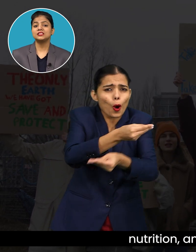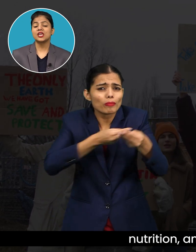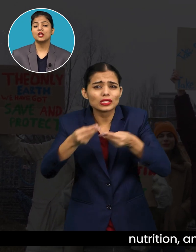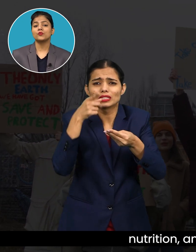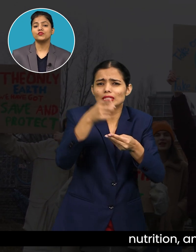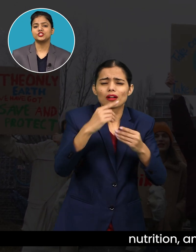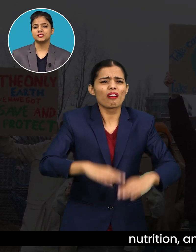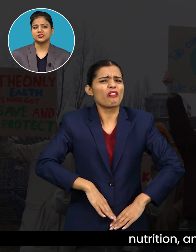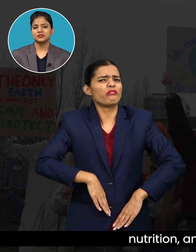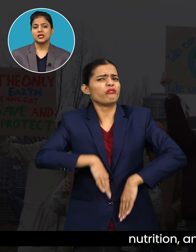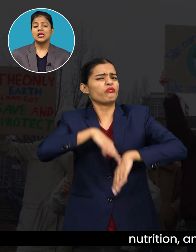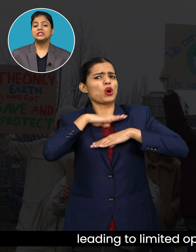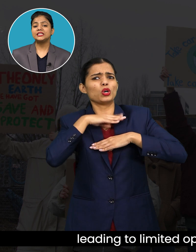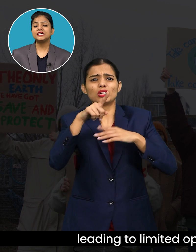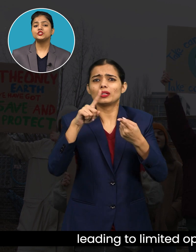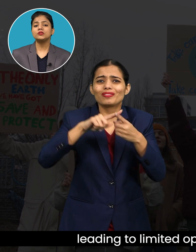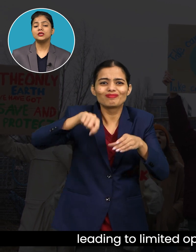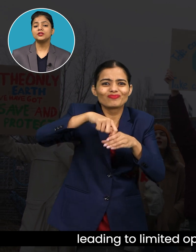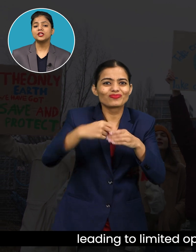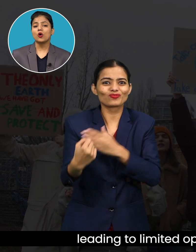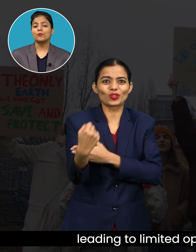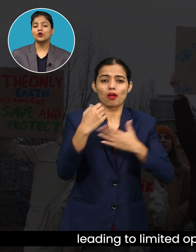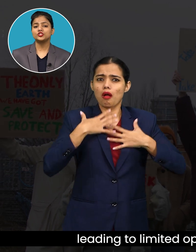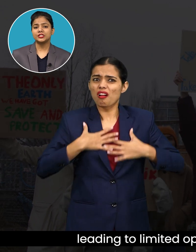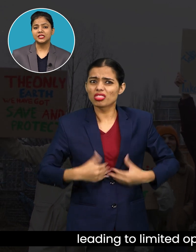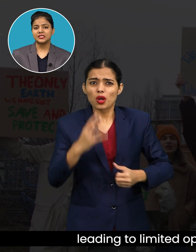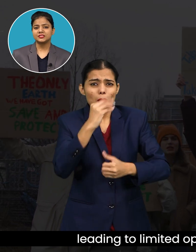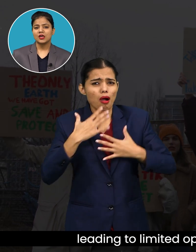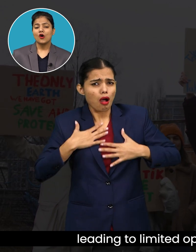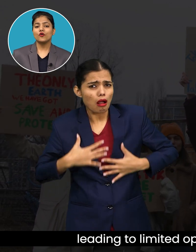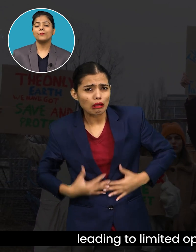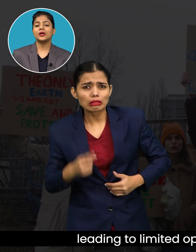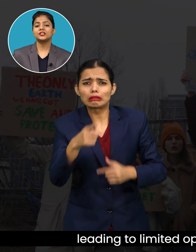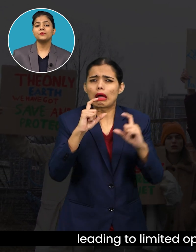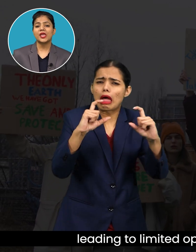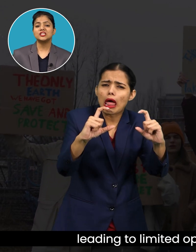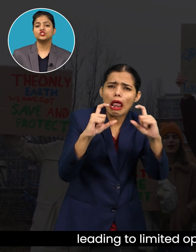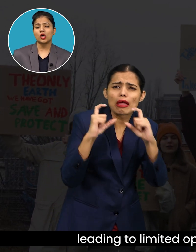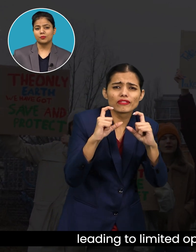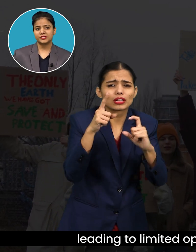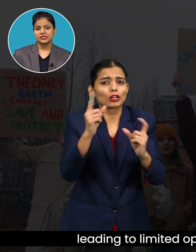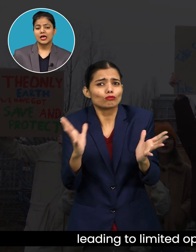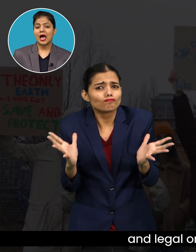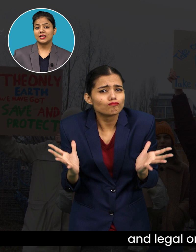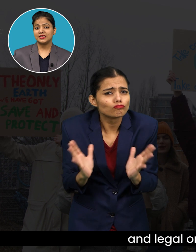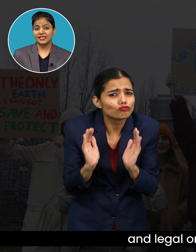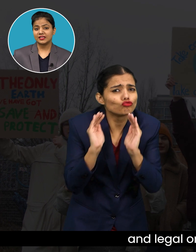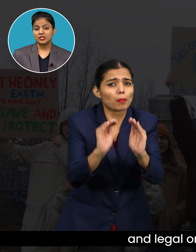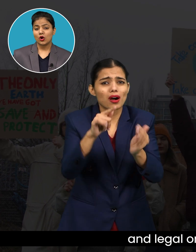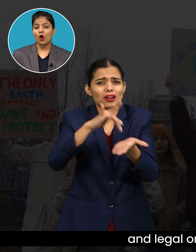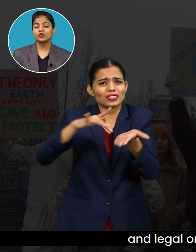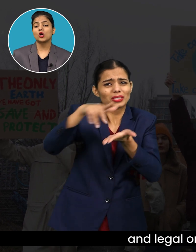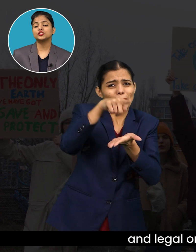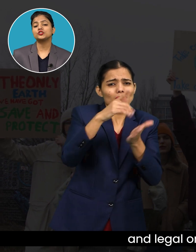and health care provisions, leading to limited opportunities for better paying jobs and